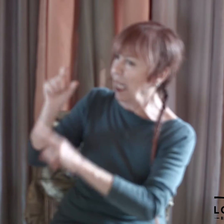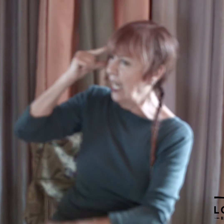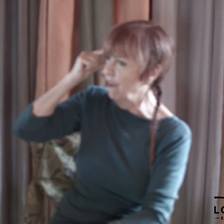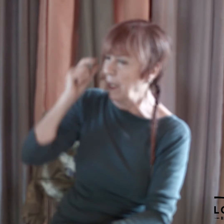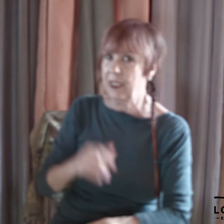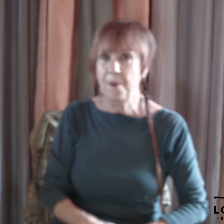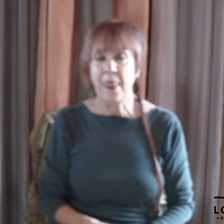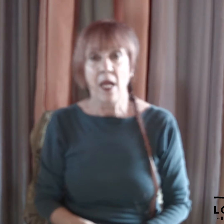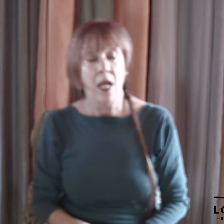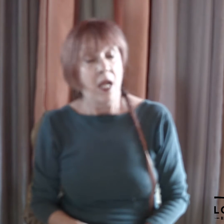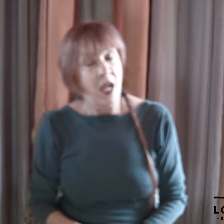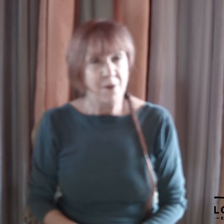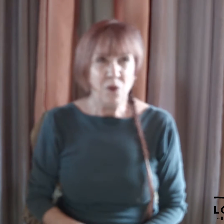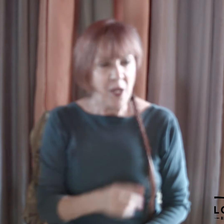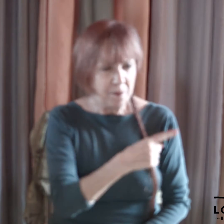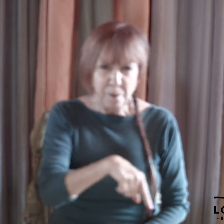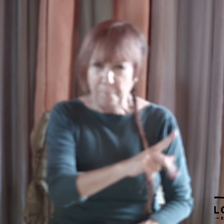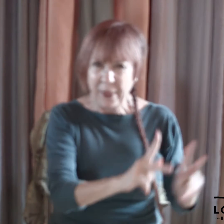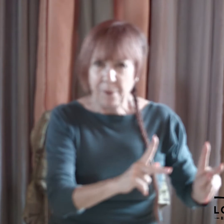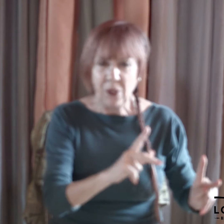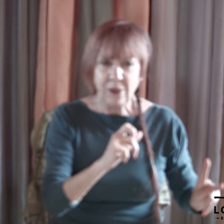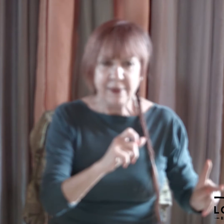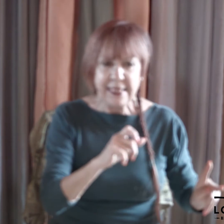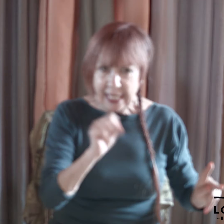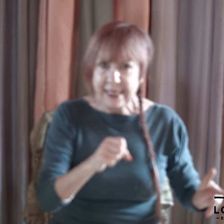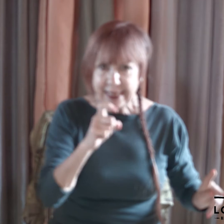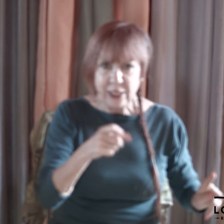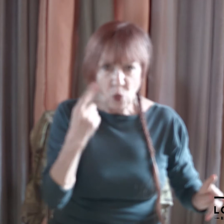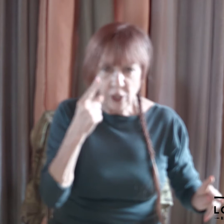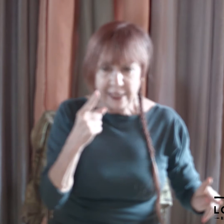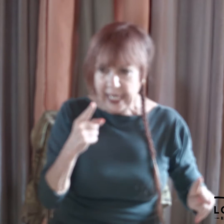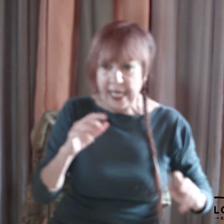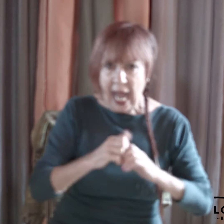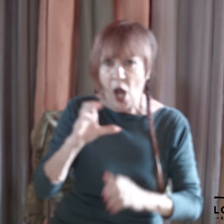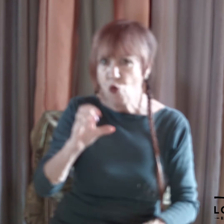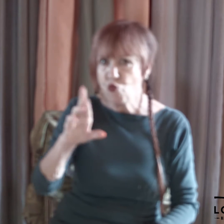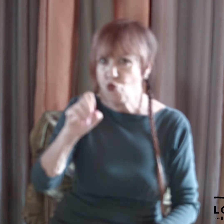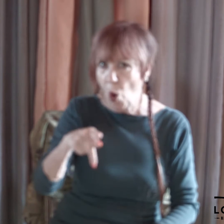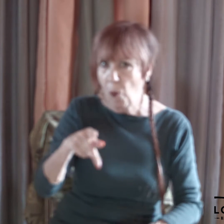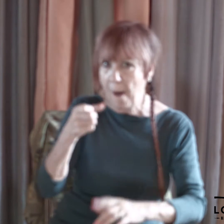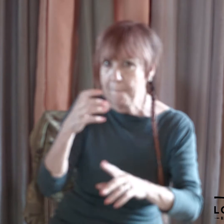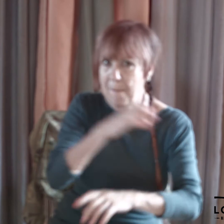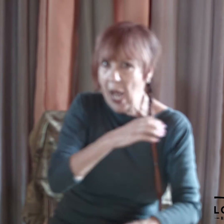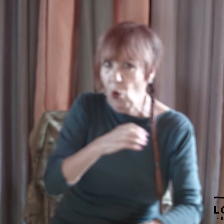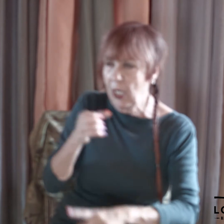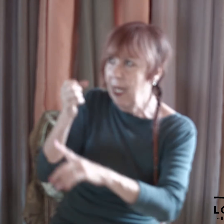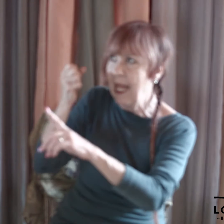understand is not so much how corporate power influences government, but how corporate power is very interested in there